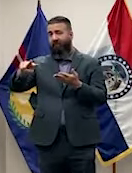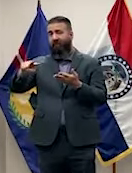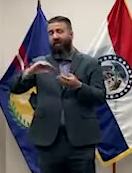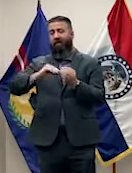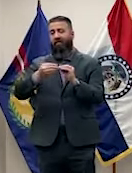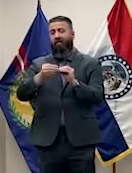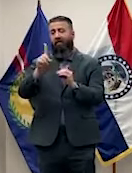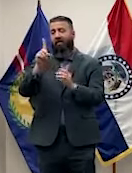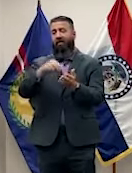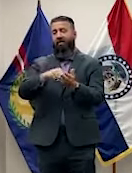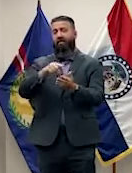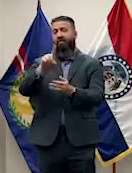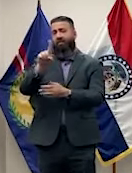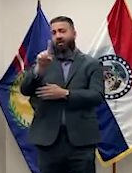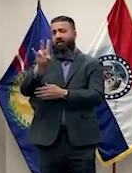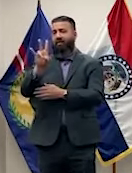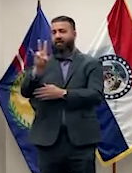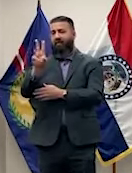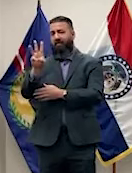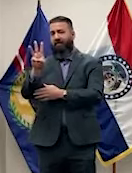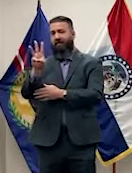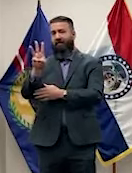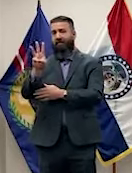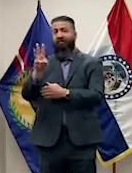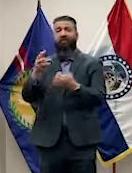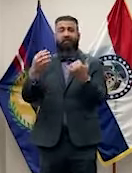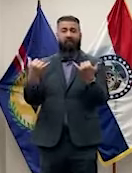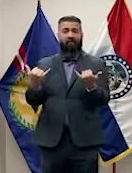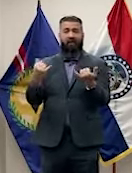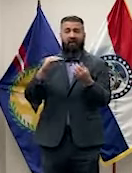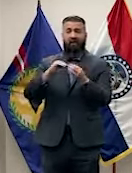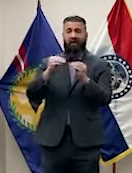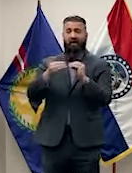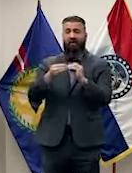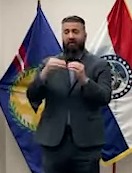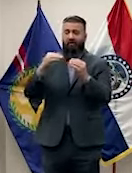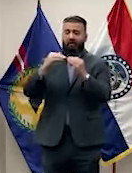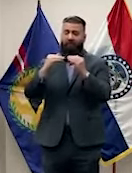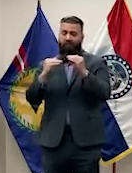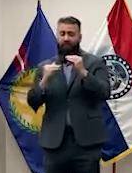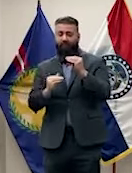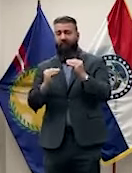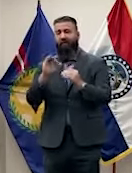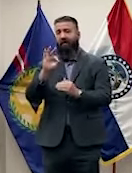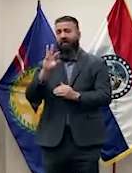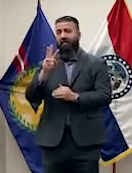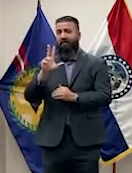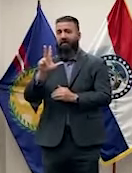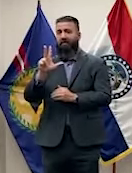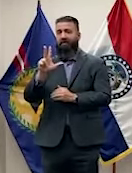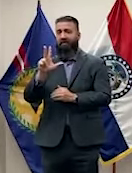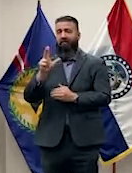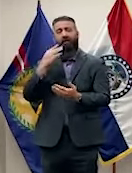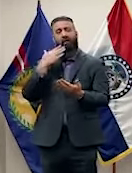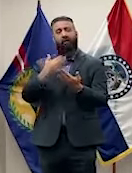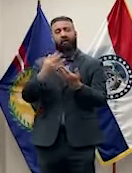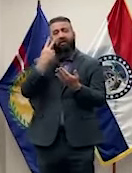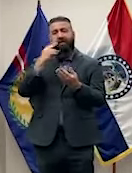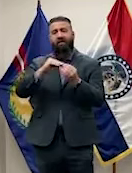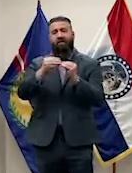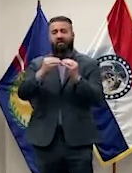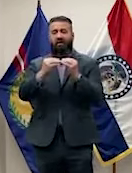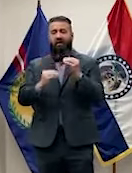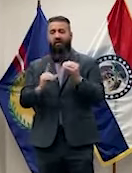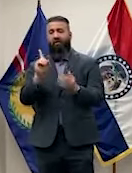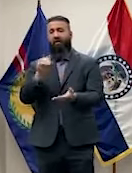1,776. Today, the number has dipped to 963 cases per day. It's good to see that number below 1,000. However,